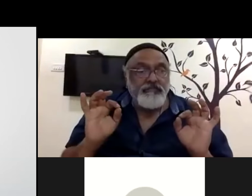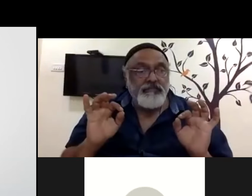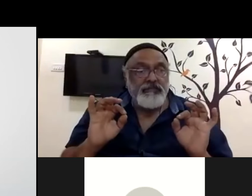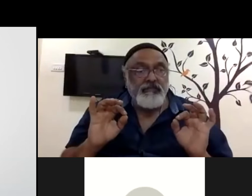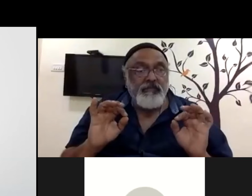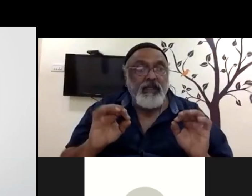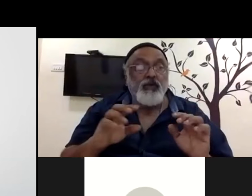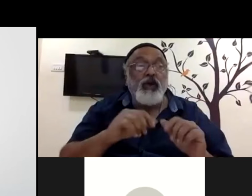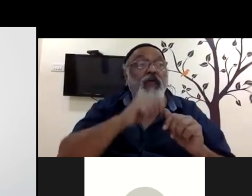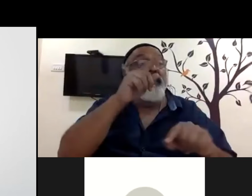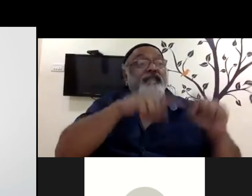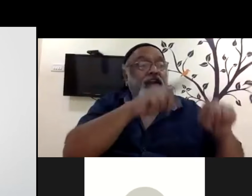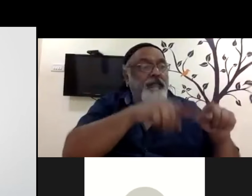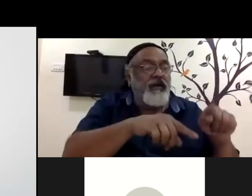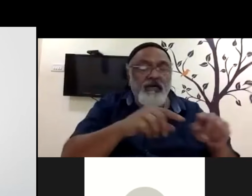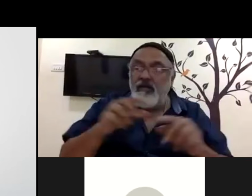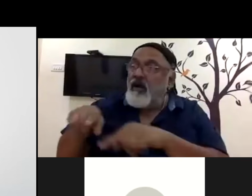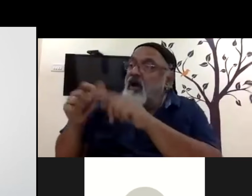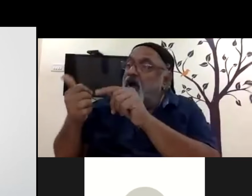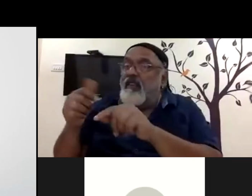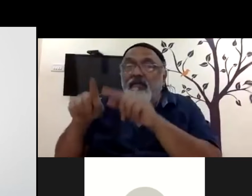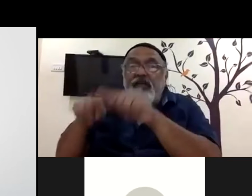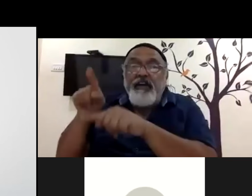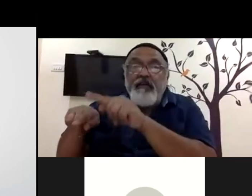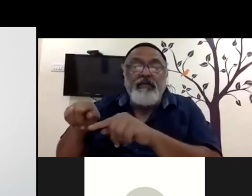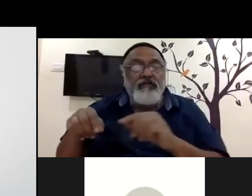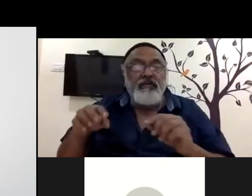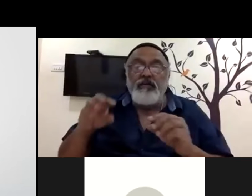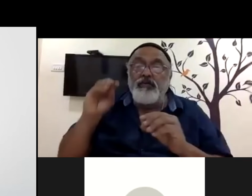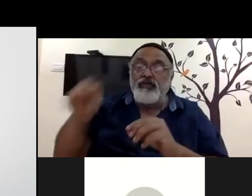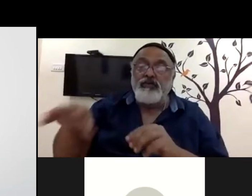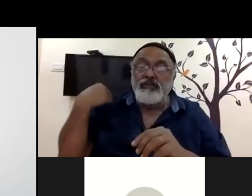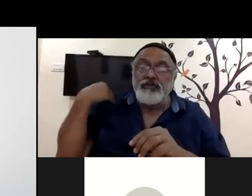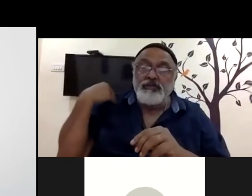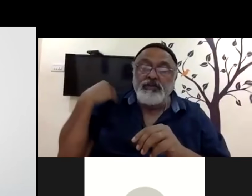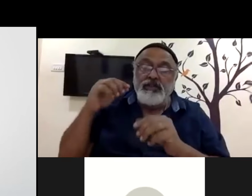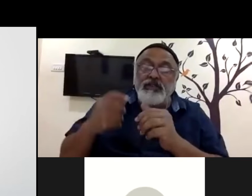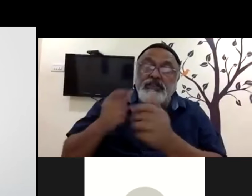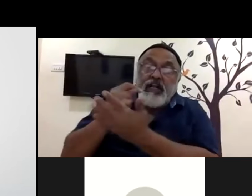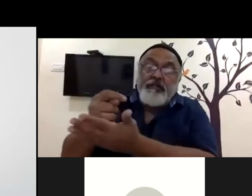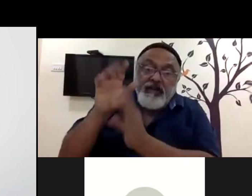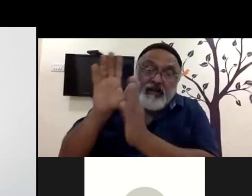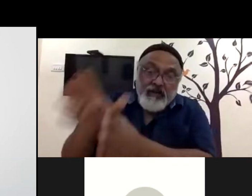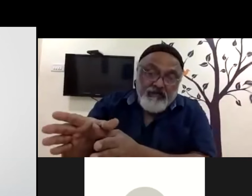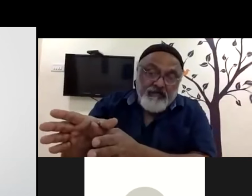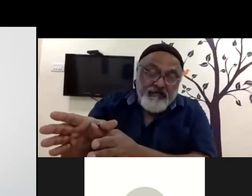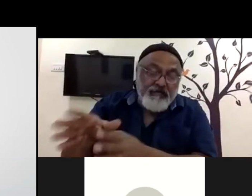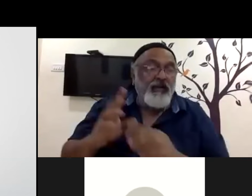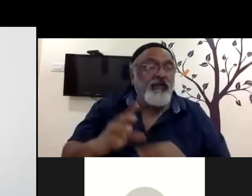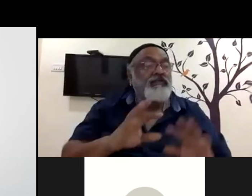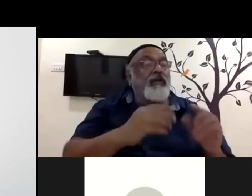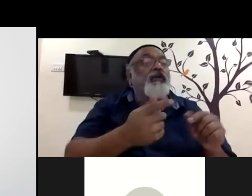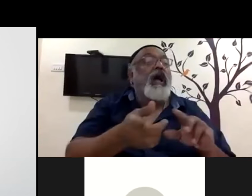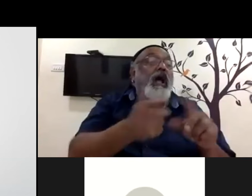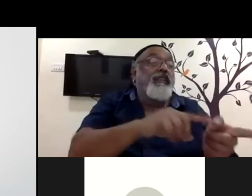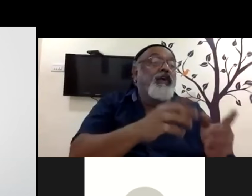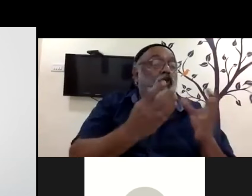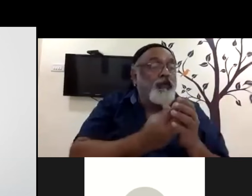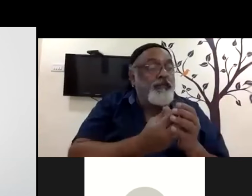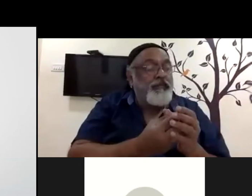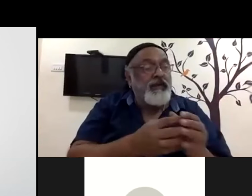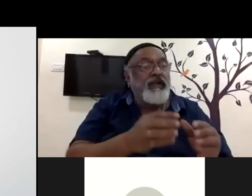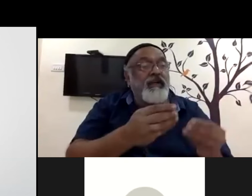provide one group with a certain project or therapy or whatever the impact of what you're going to study, while the other group